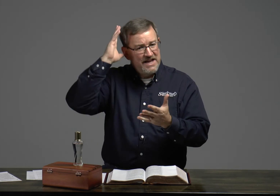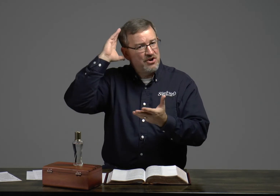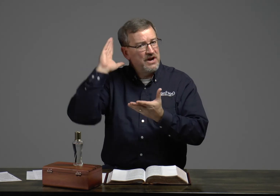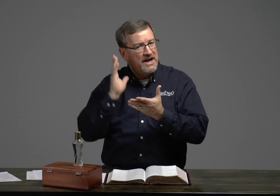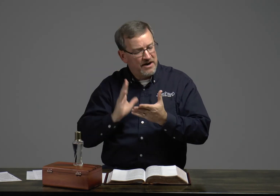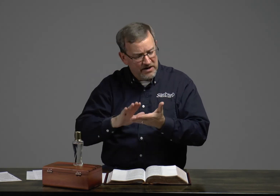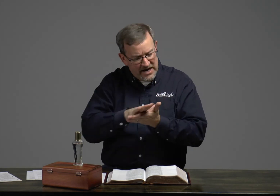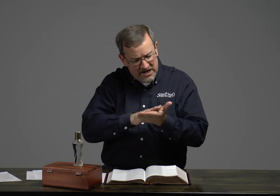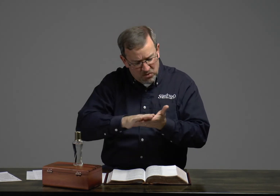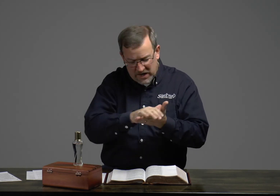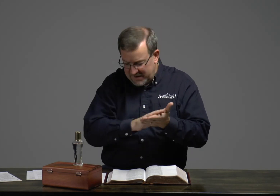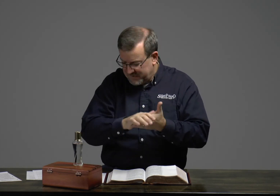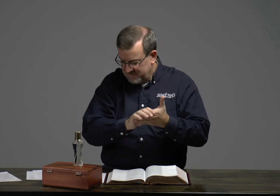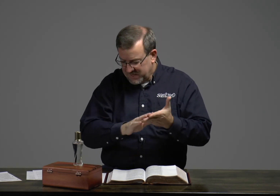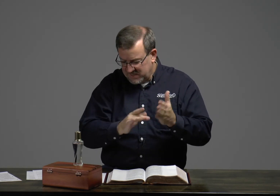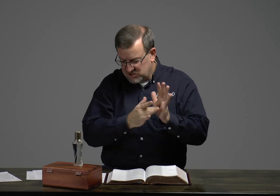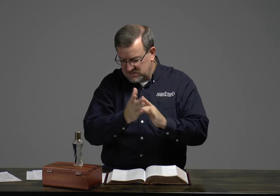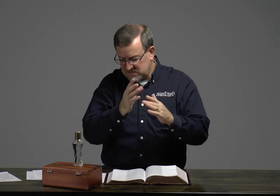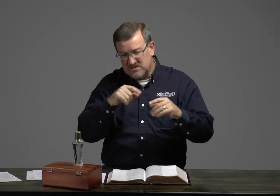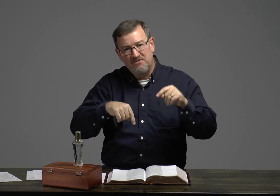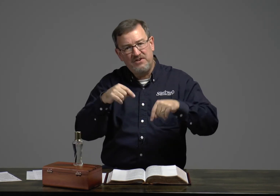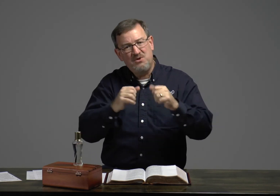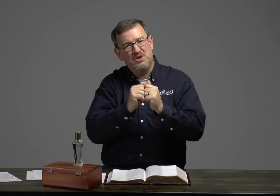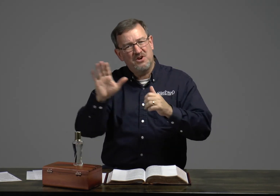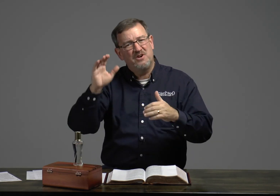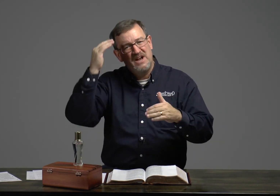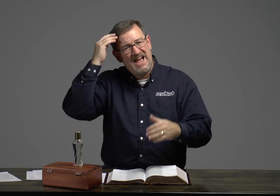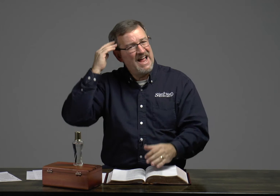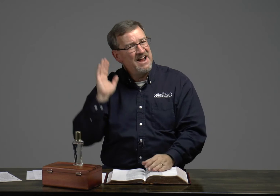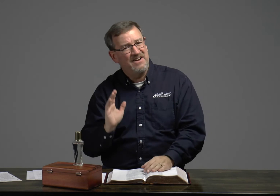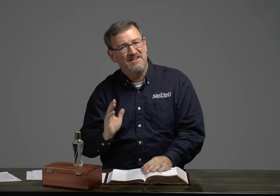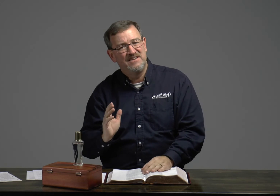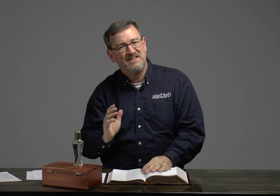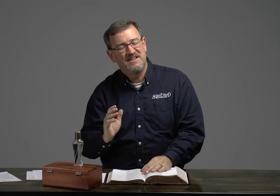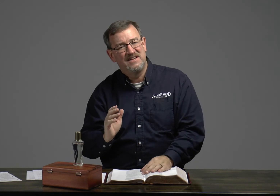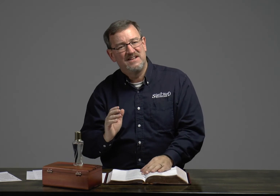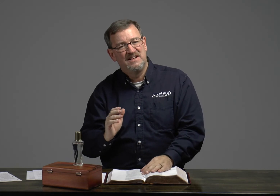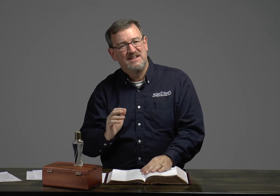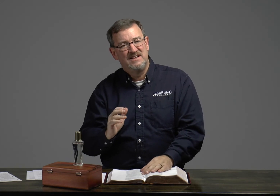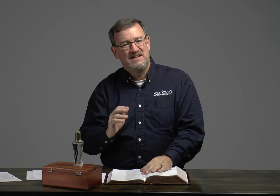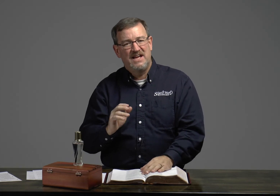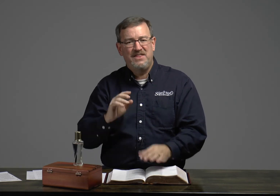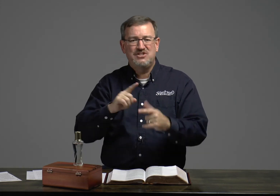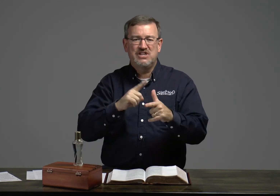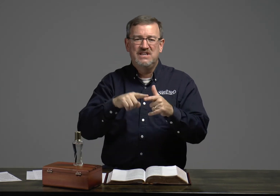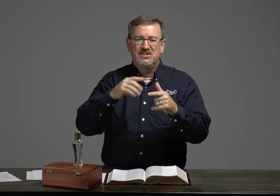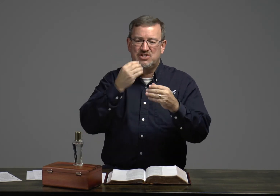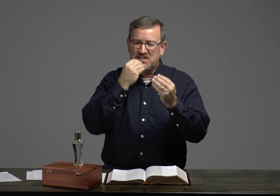her hair and wipe Jesus' feet with her hair. And then she